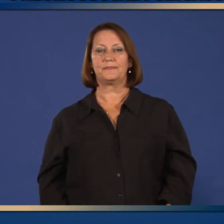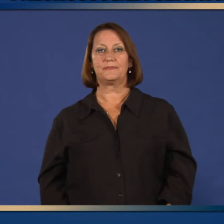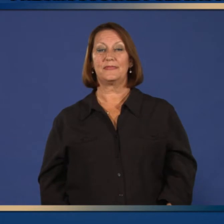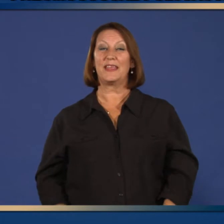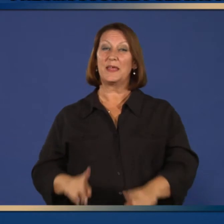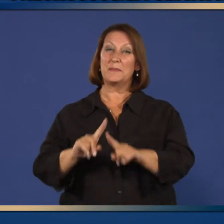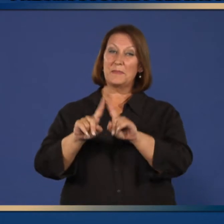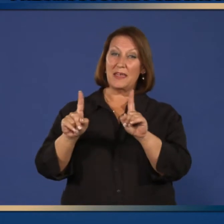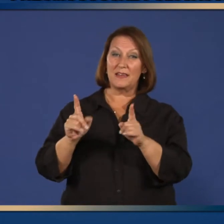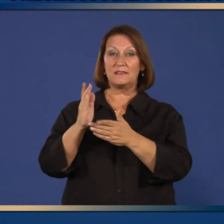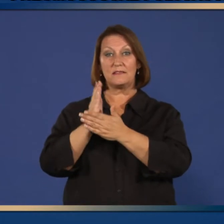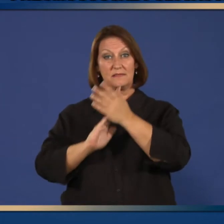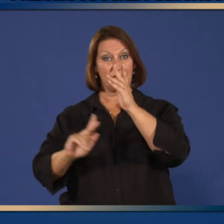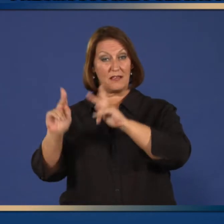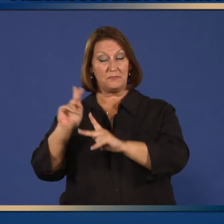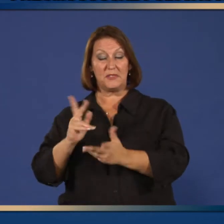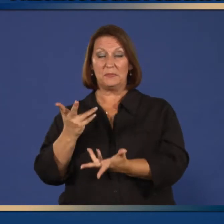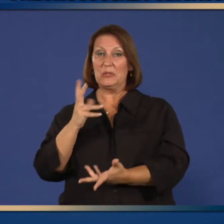Very old people,